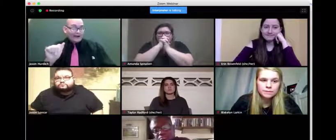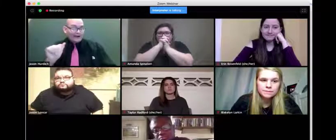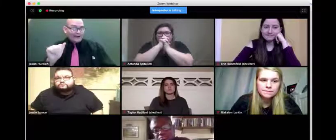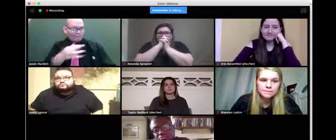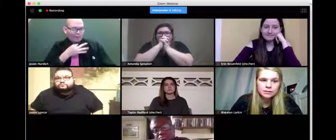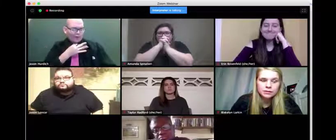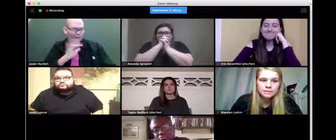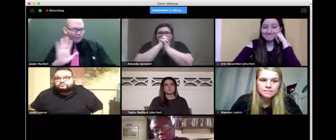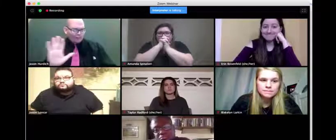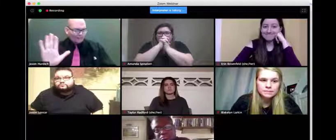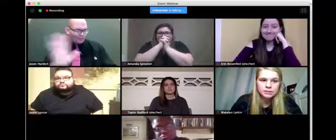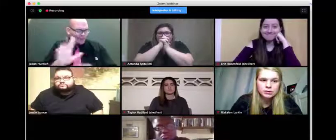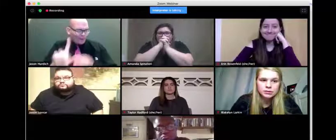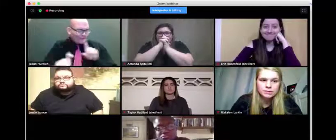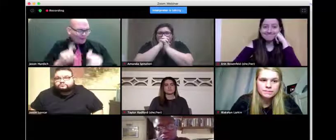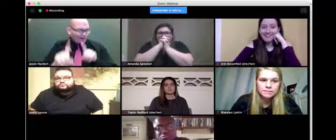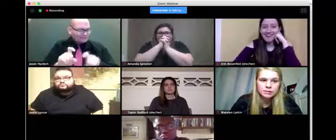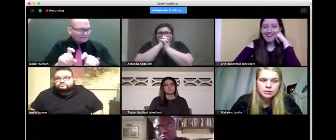to ask. And